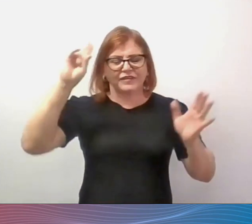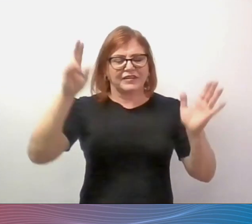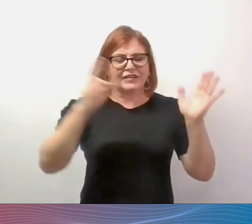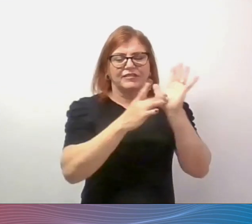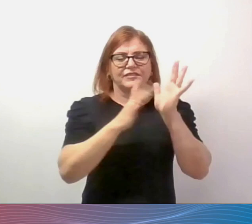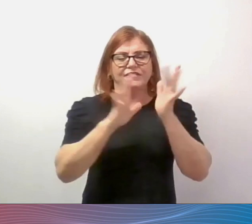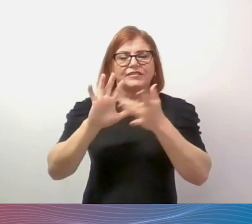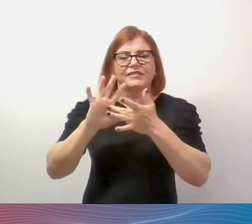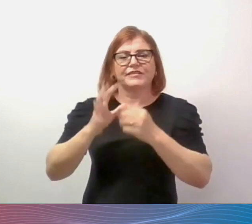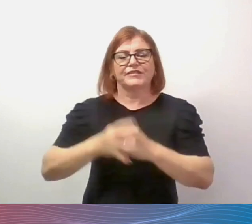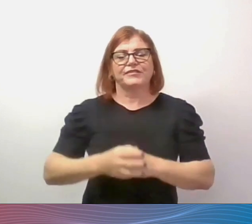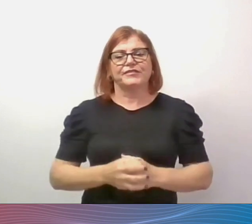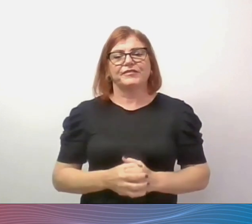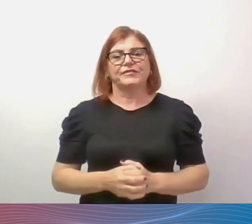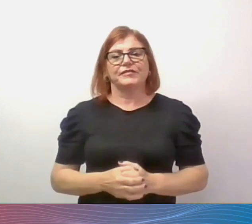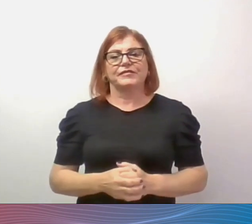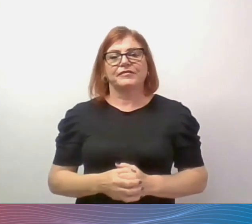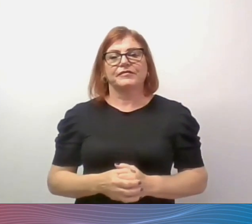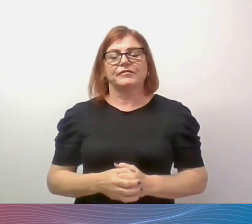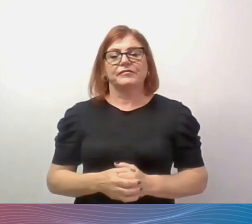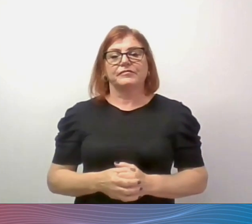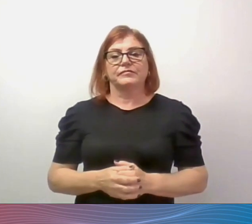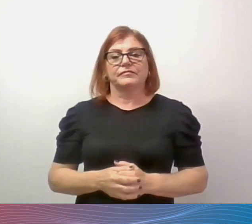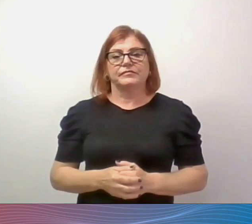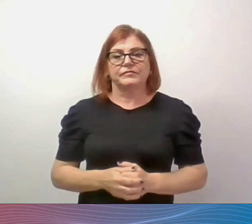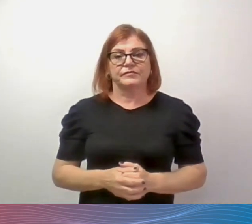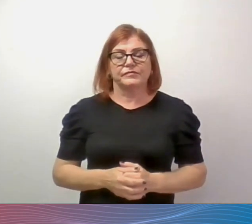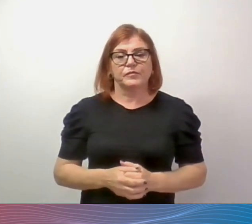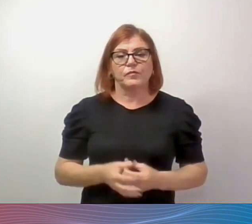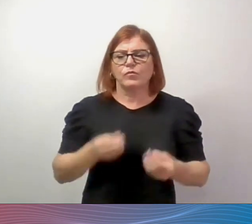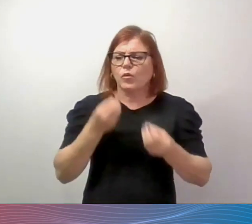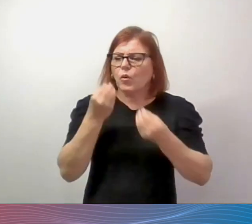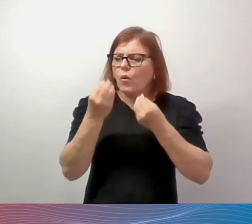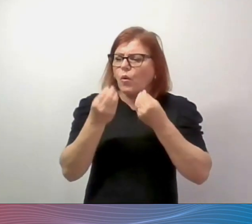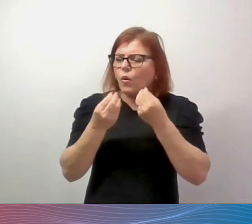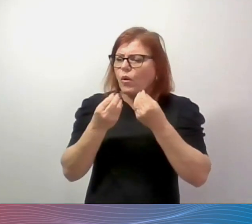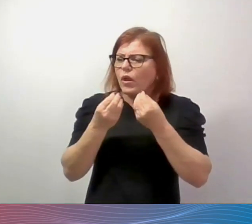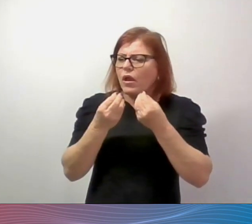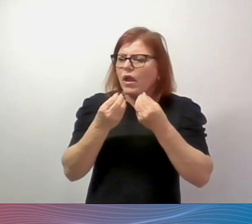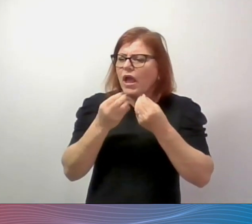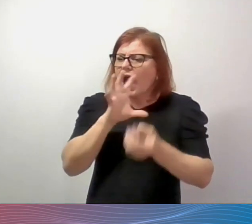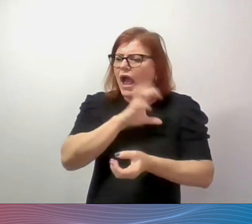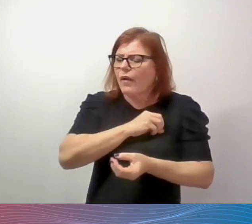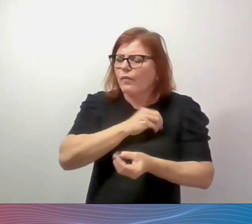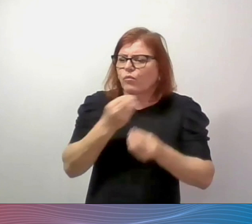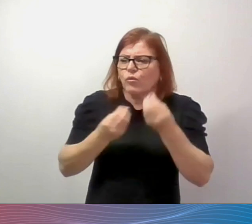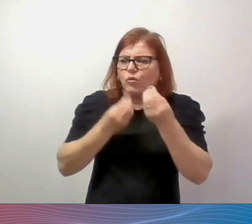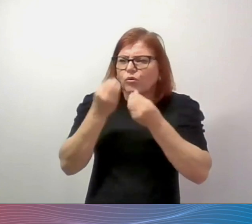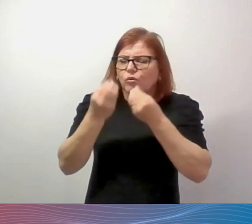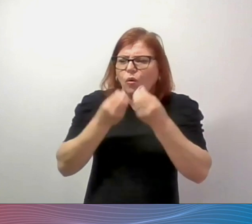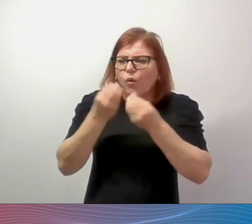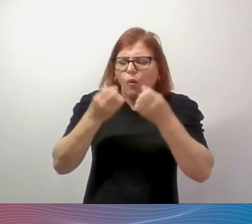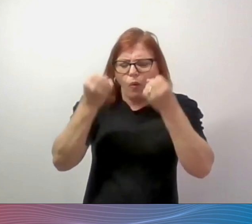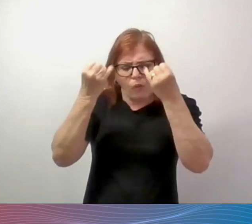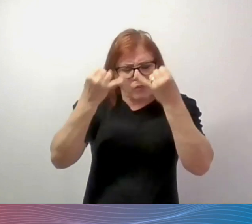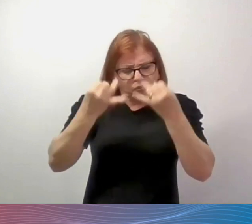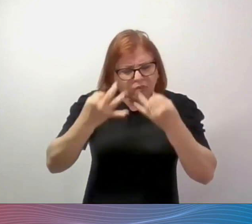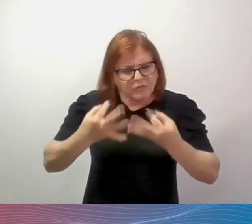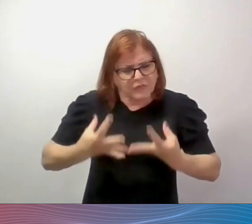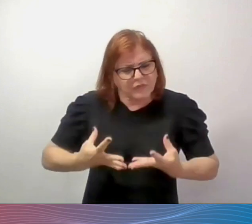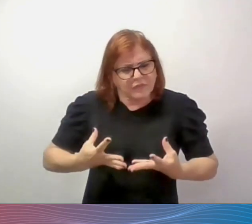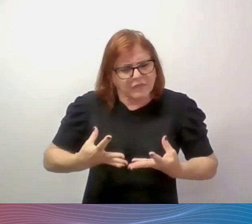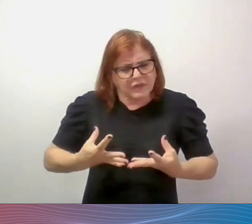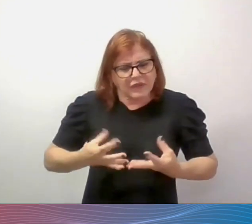Lord Jesus. Como definir o amor? How can we define love? Deus é amor. God is love.